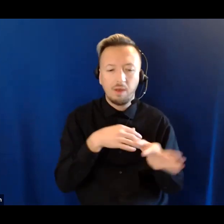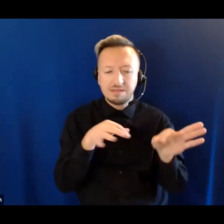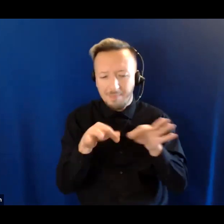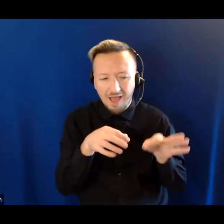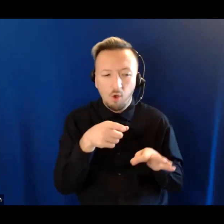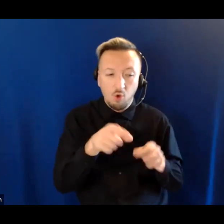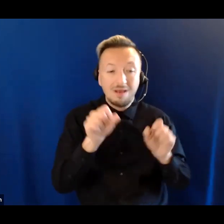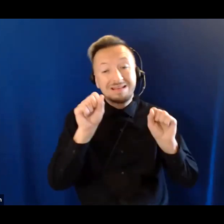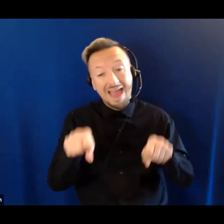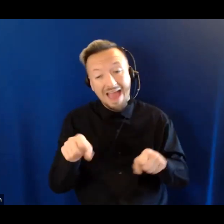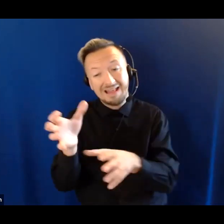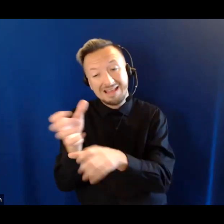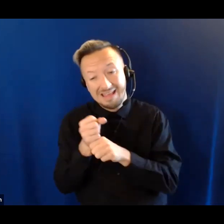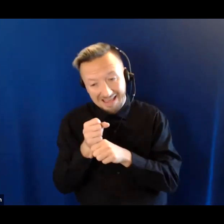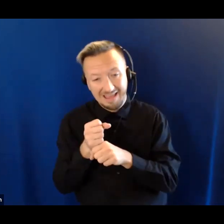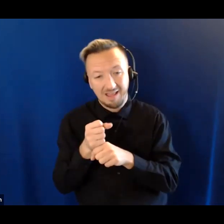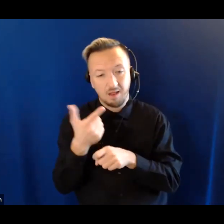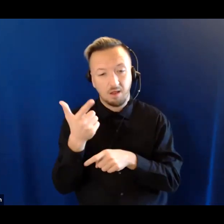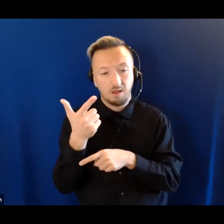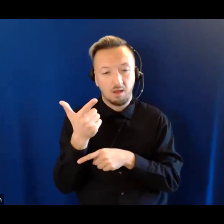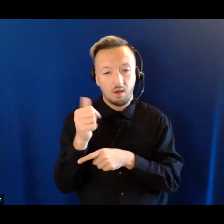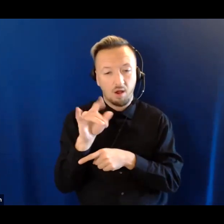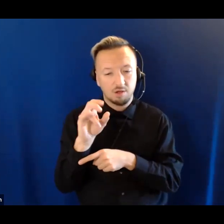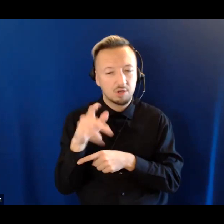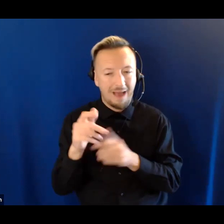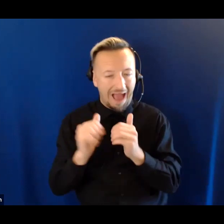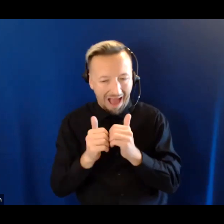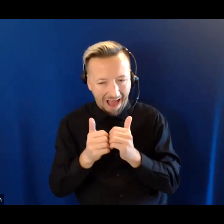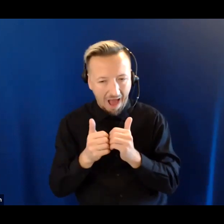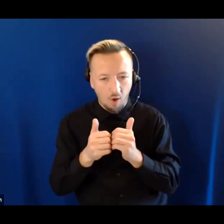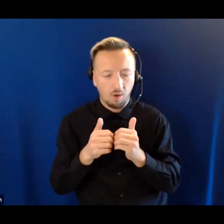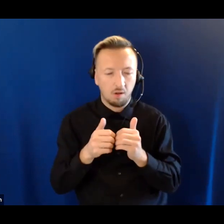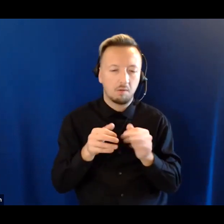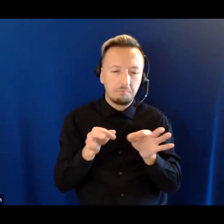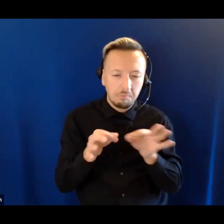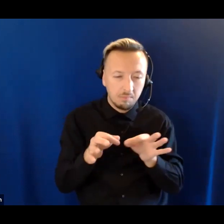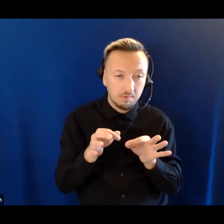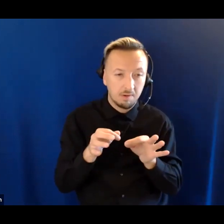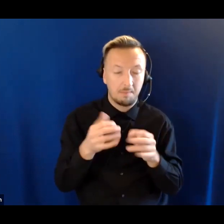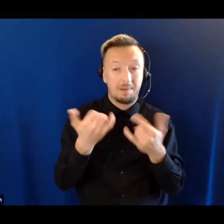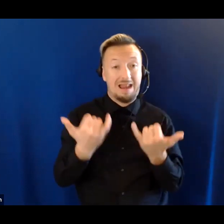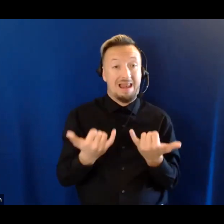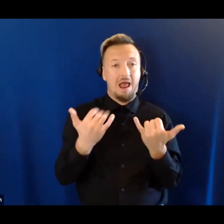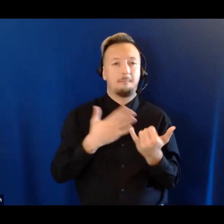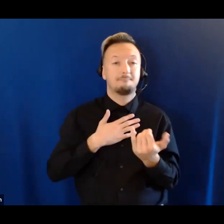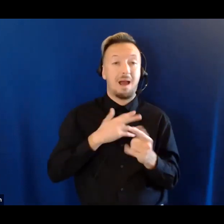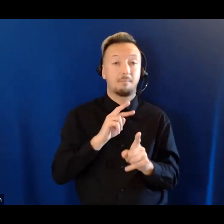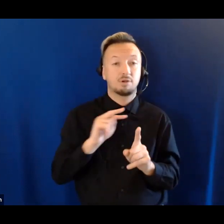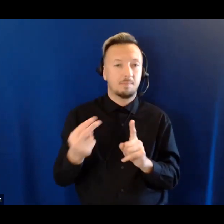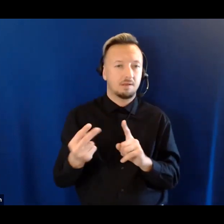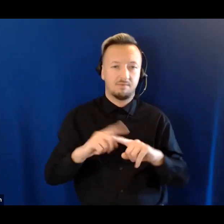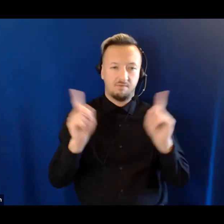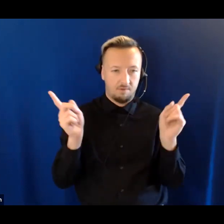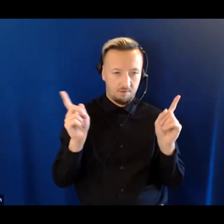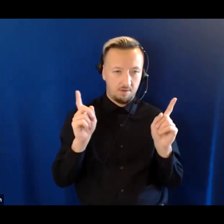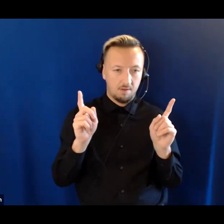guardianship. And I am thankful that I have a different perspective now on guardianship, and I